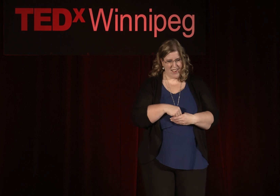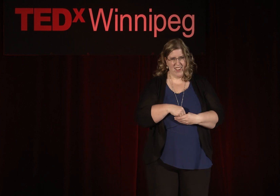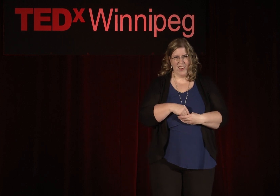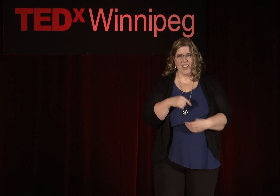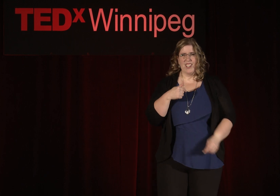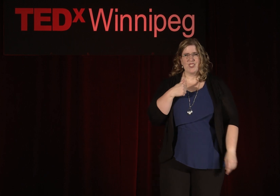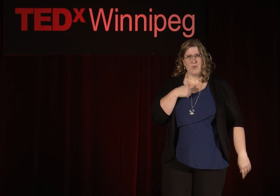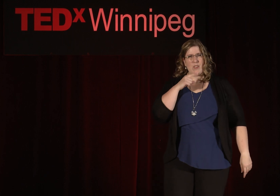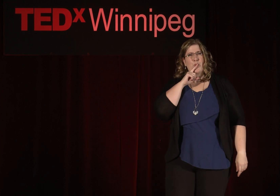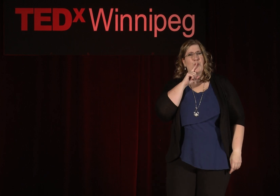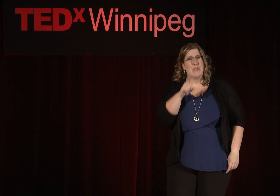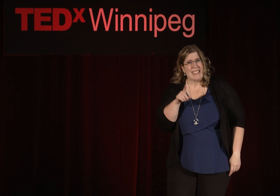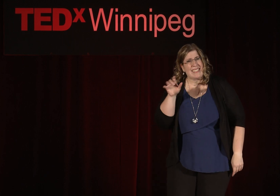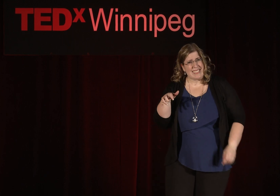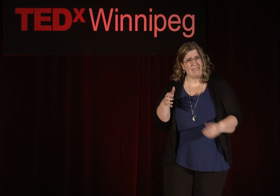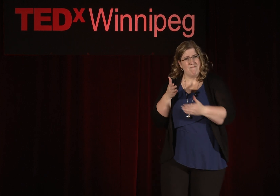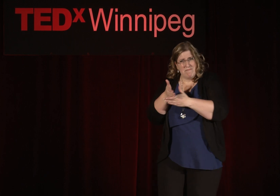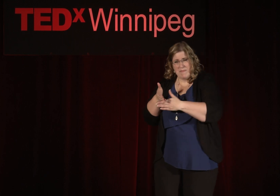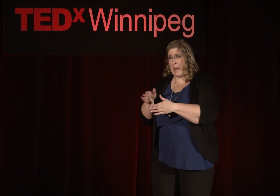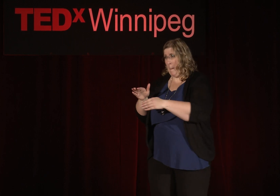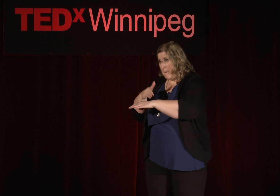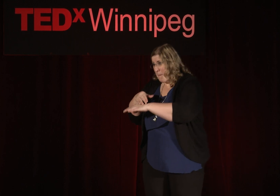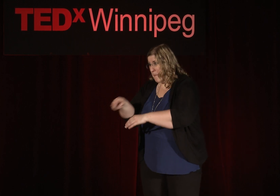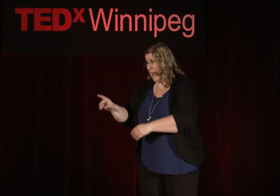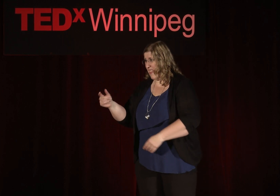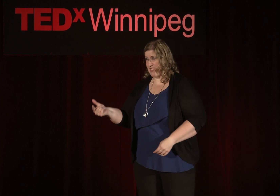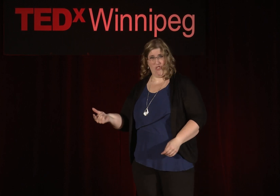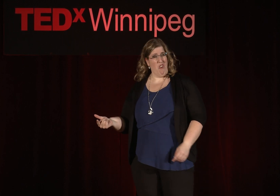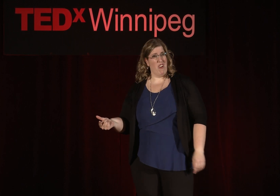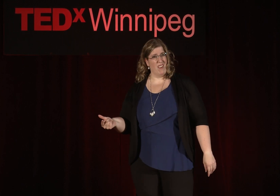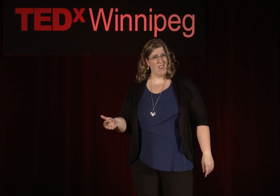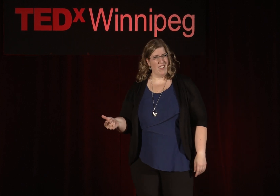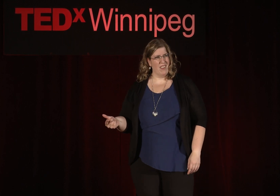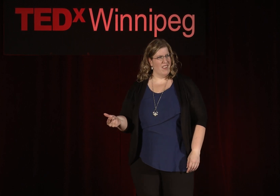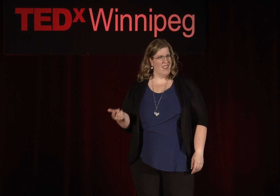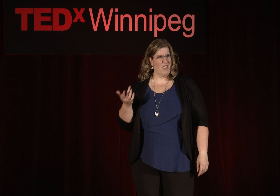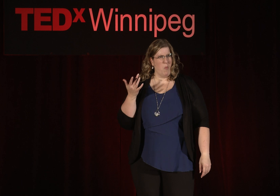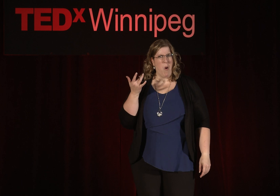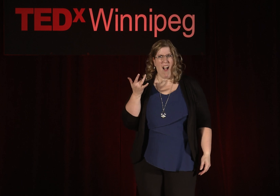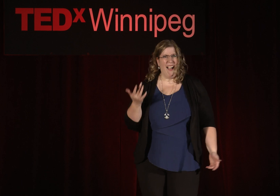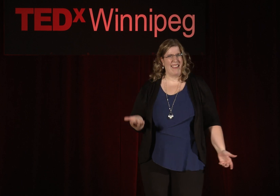our motivations. Do you really need to pet the dog? Why?